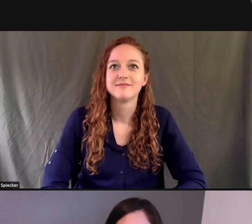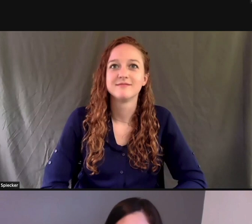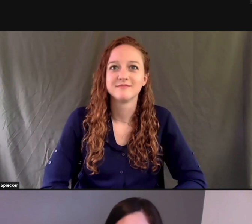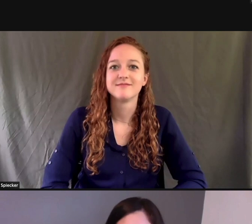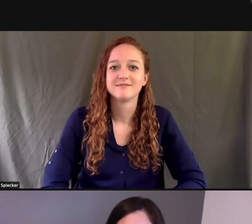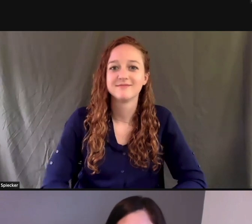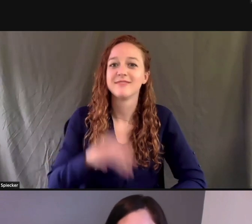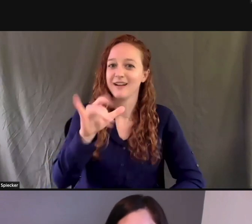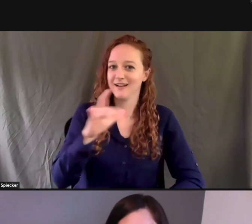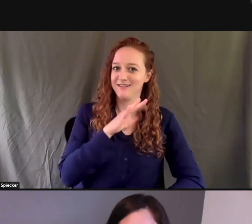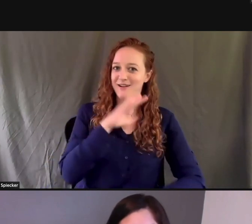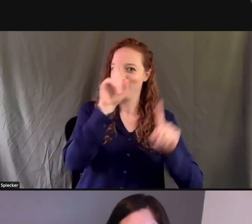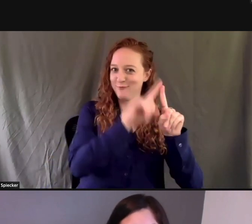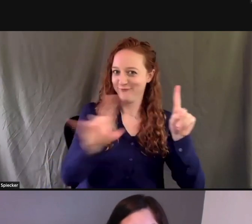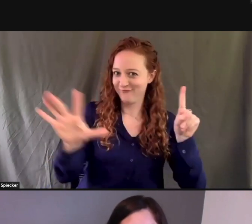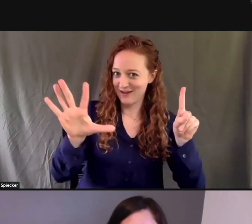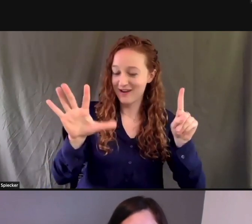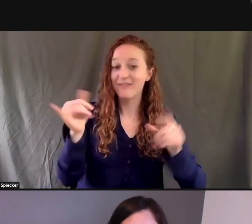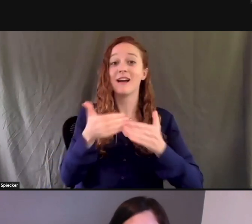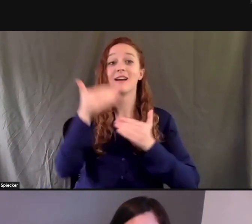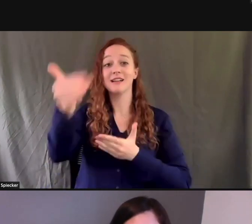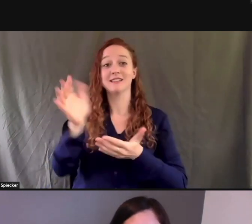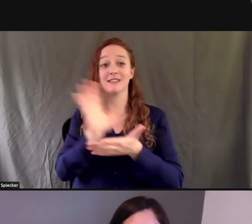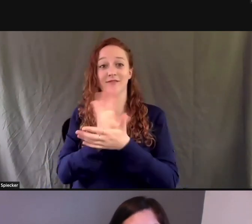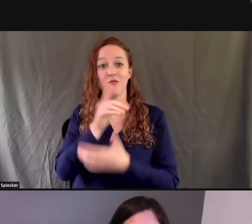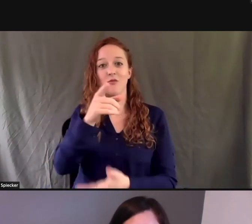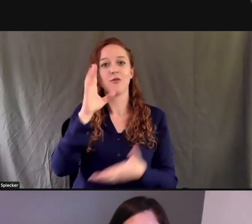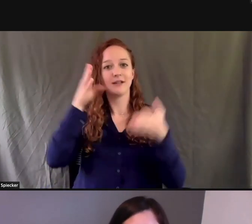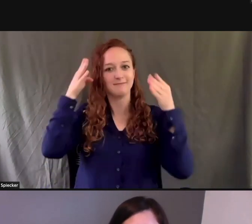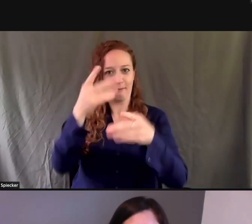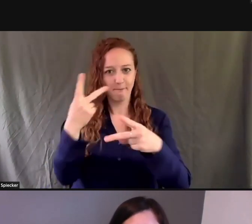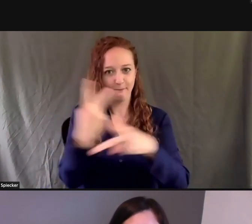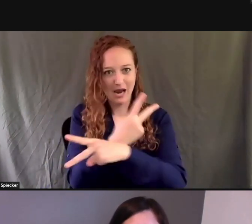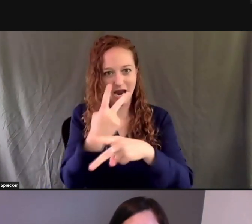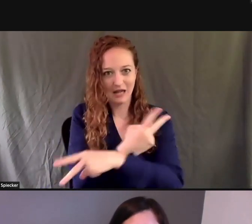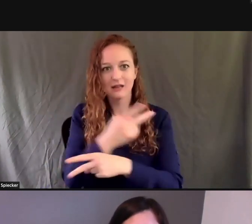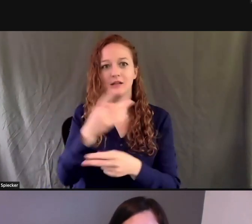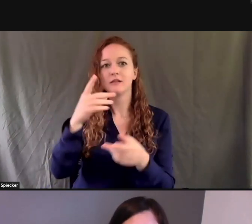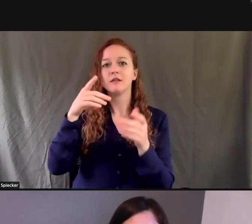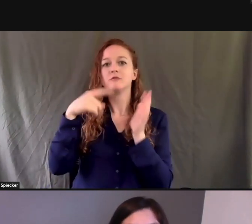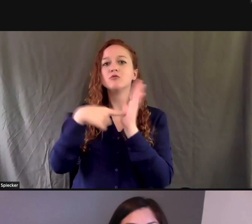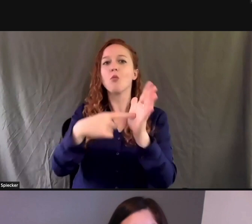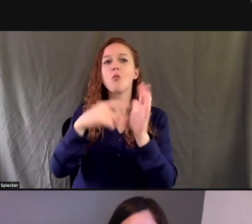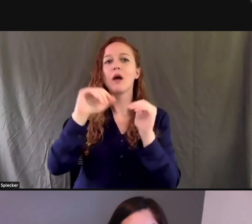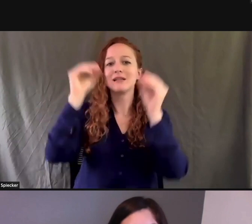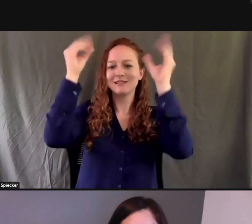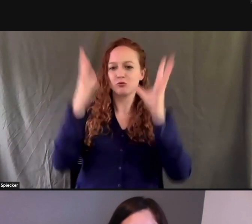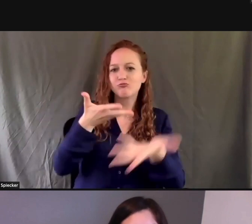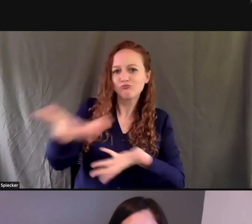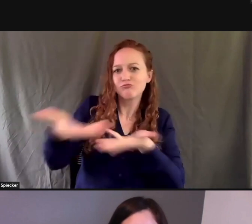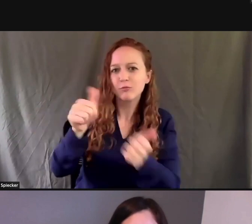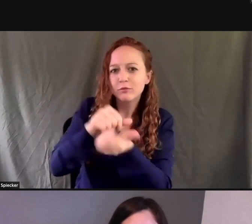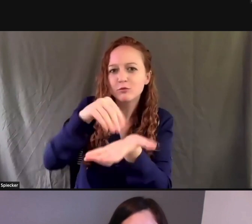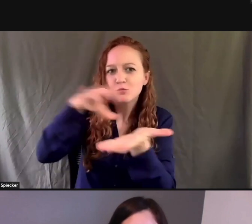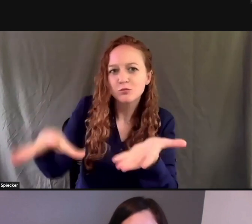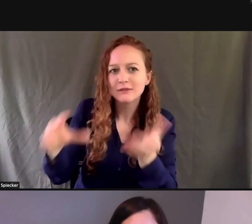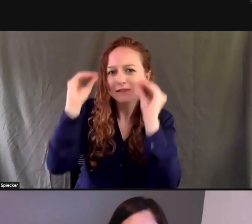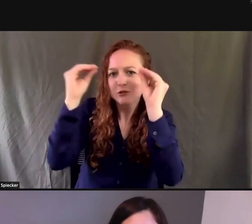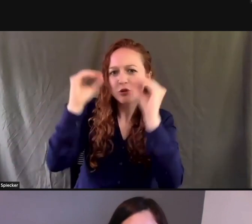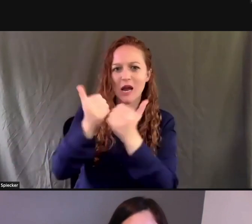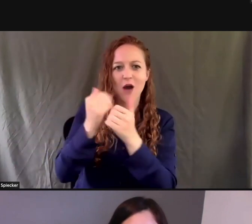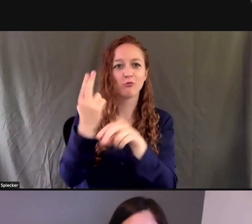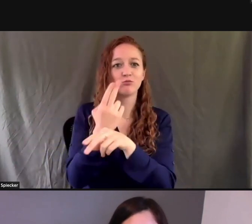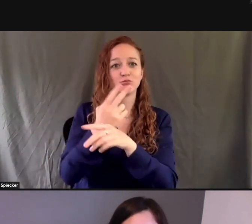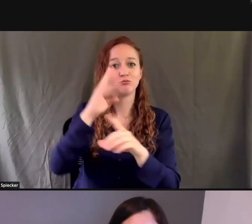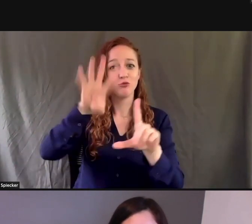something that is called a centrifuge, and that would spin to separate the liquids to the bottom.